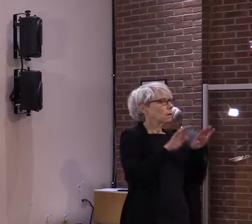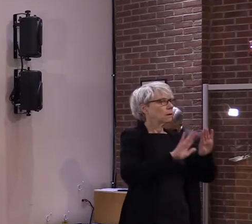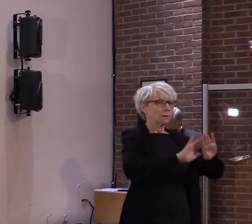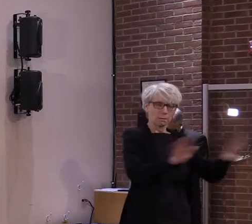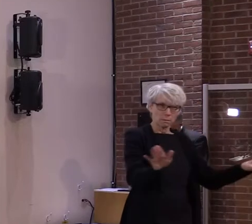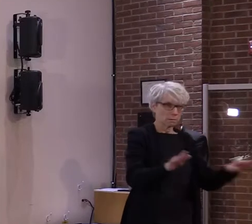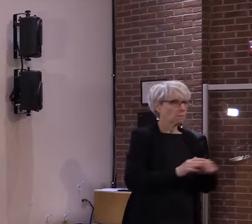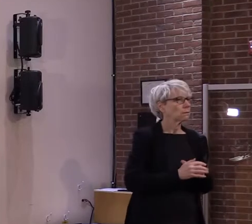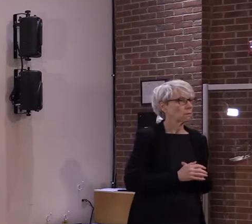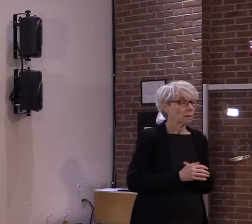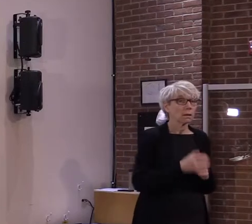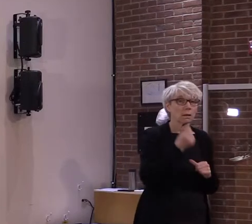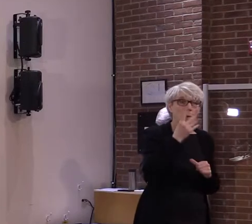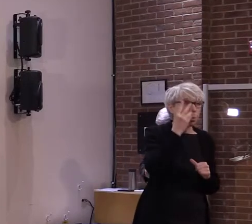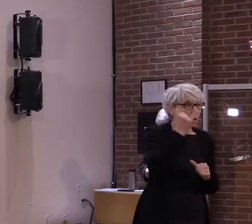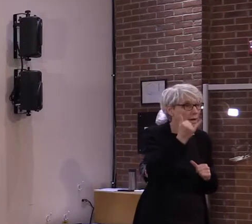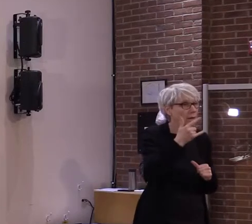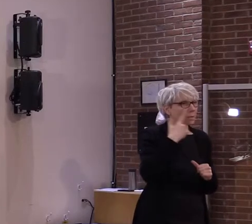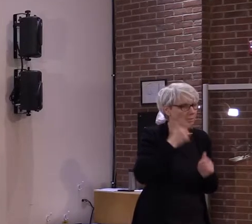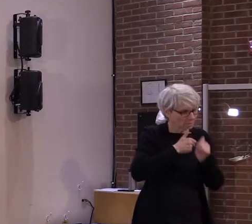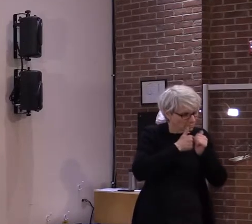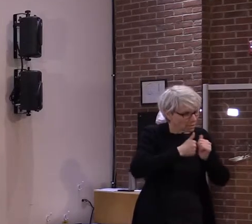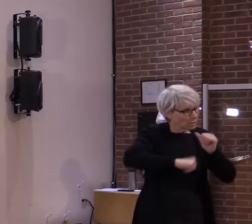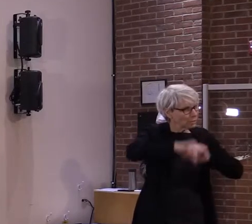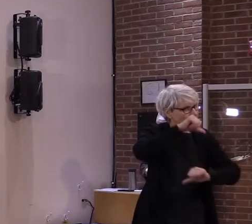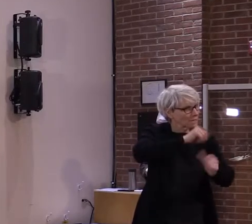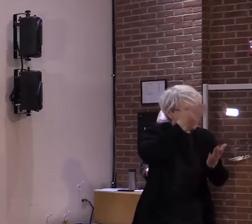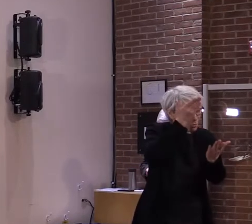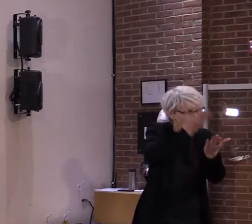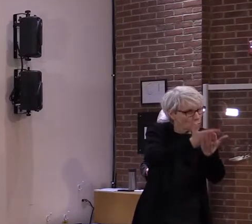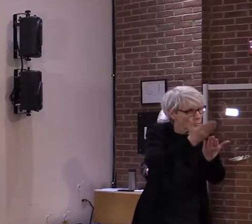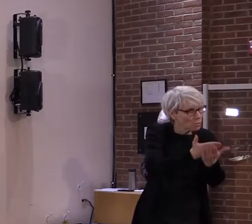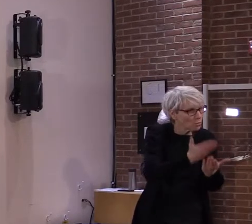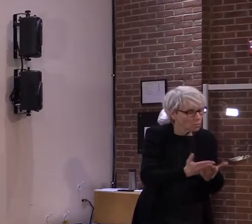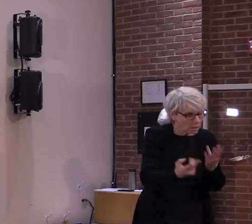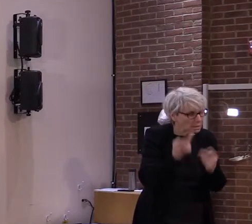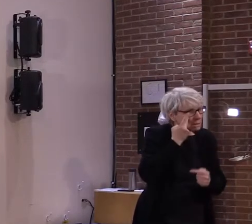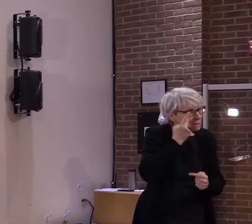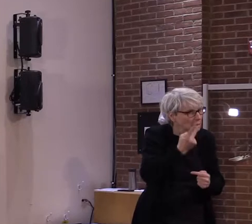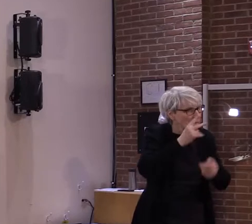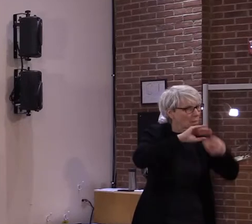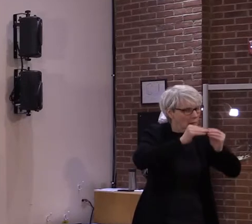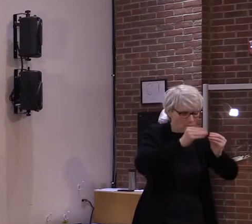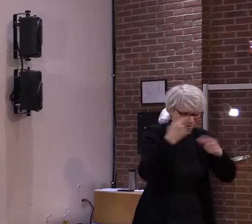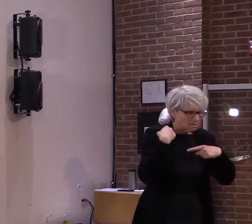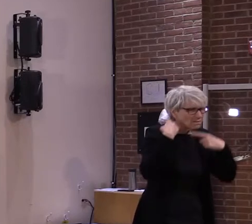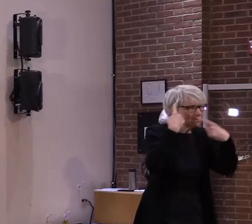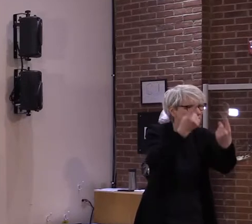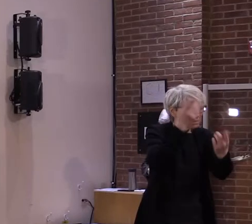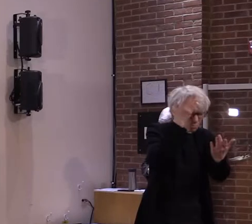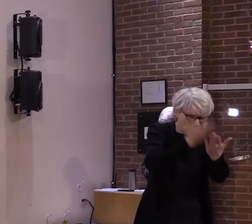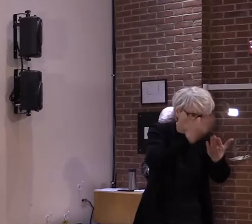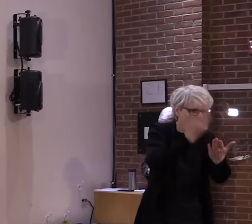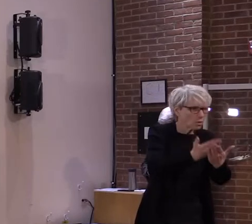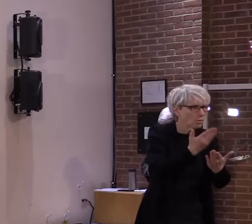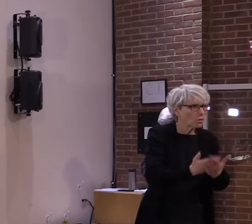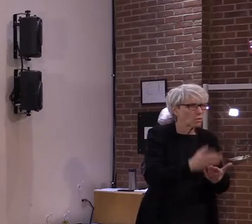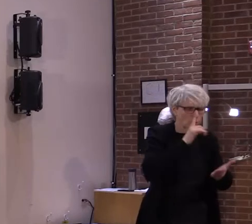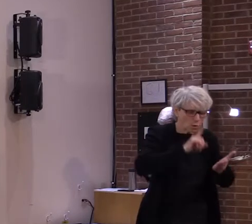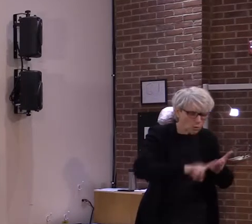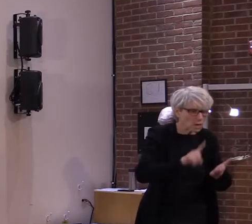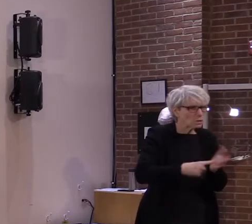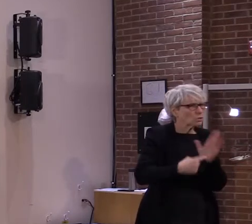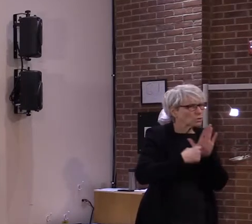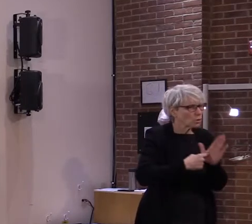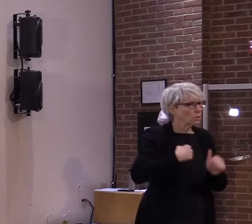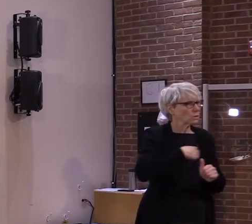is grounded in public health science, is data-driven every step of the way, incorporates